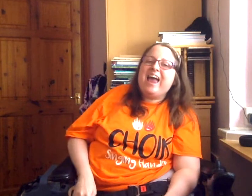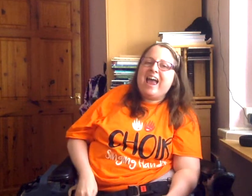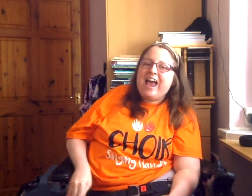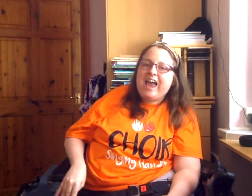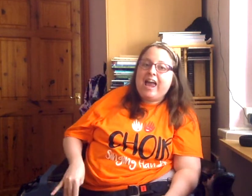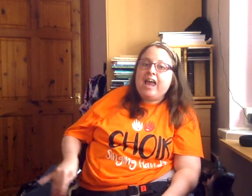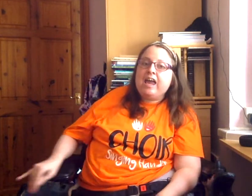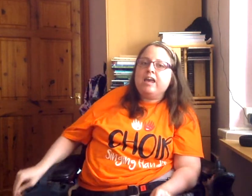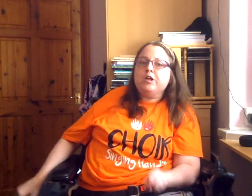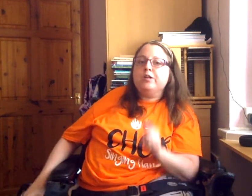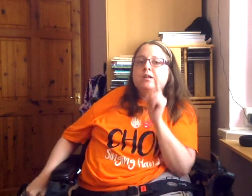day.